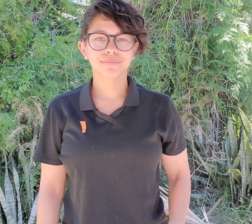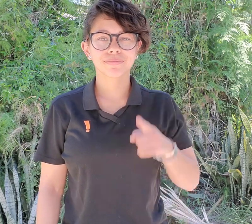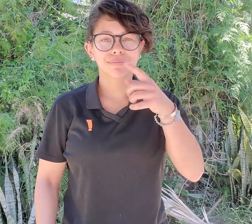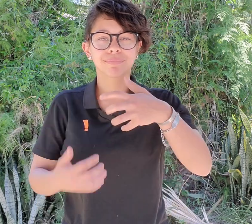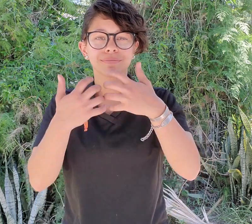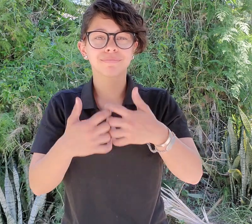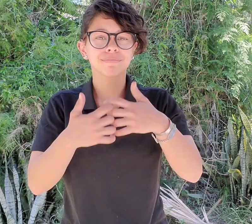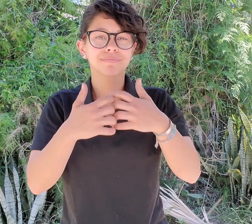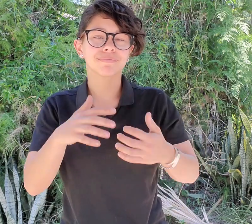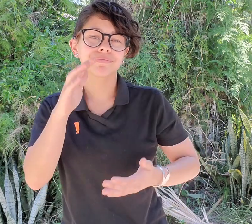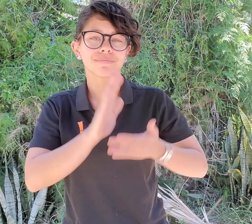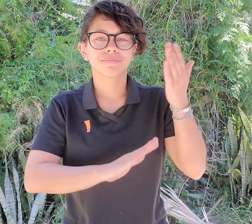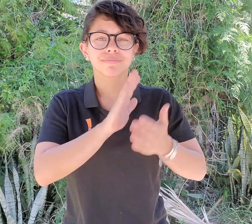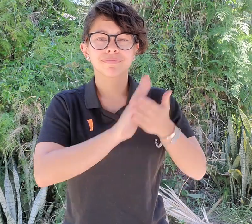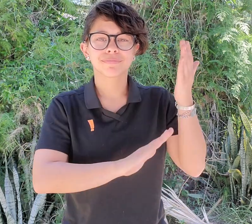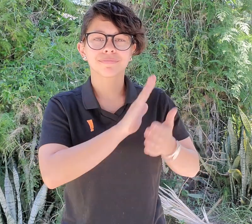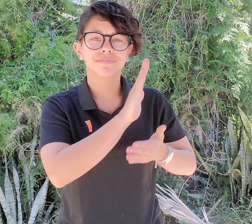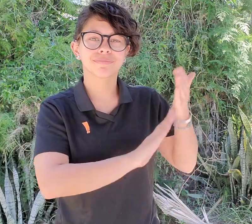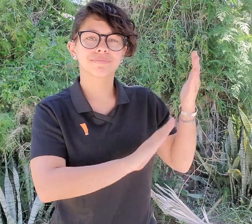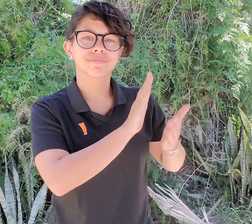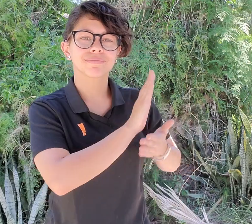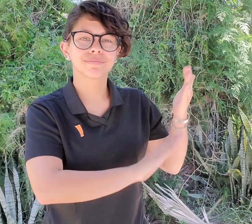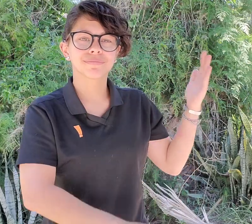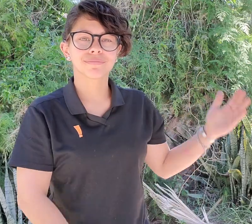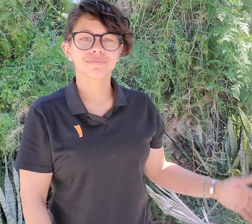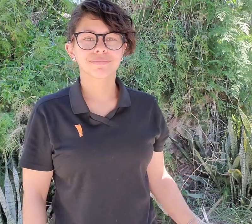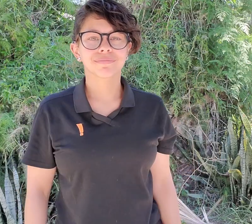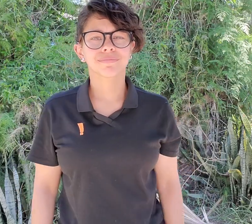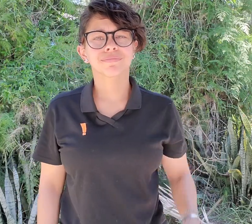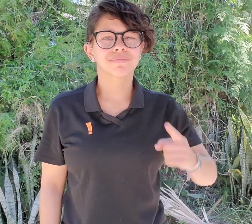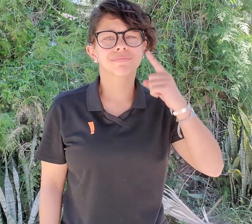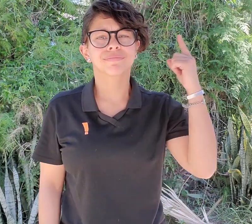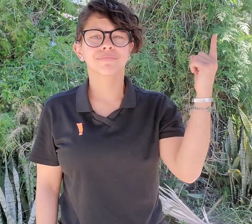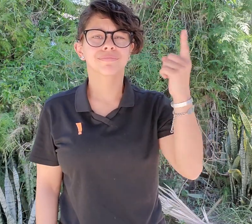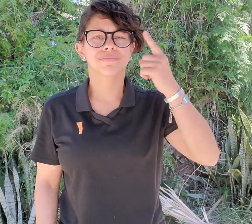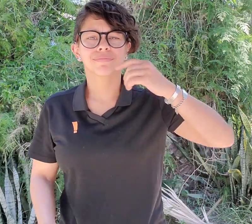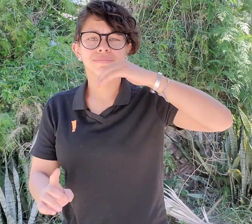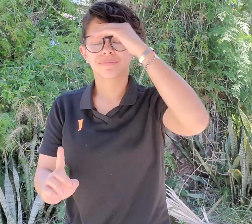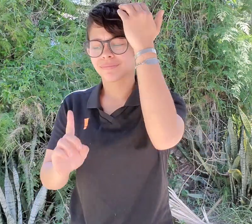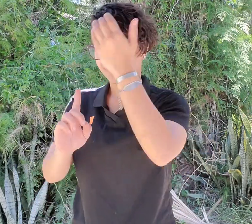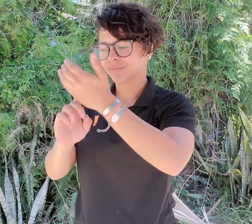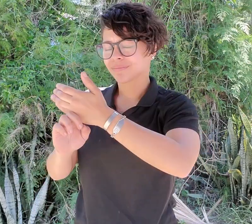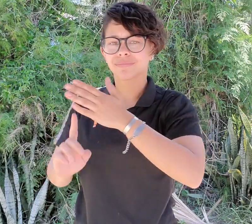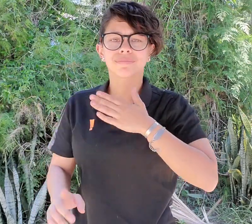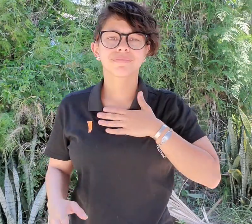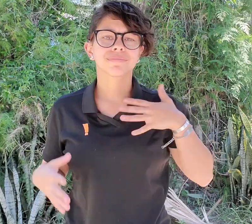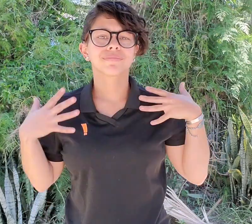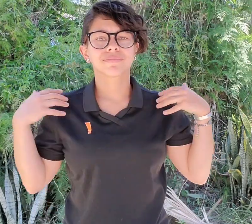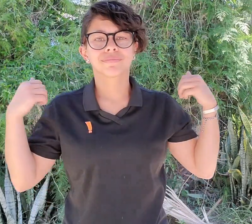You're the engine that makes all things go, and you're always in disguise, my